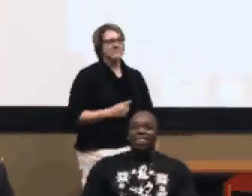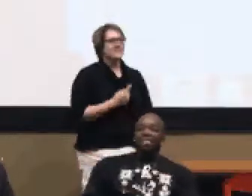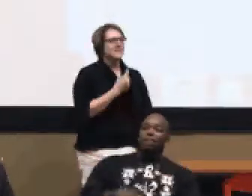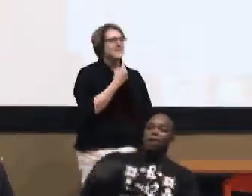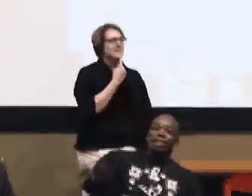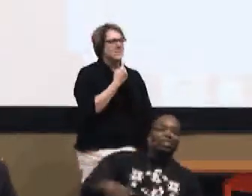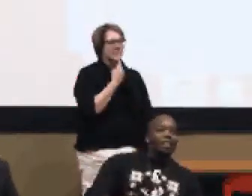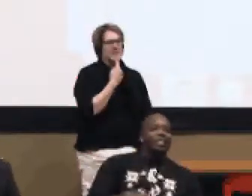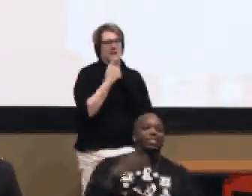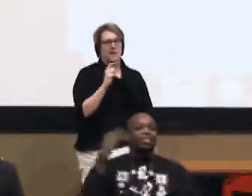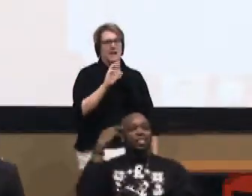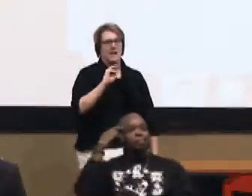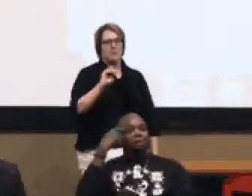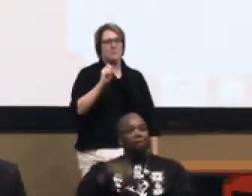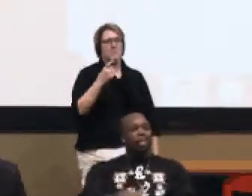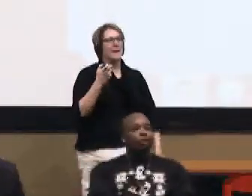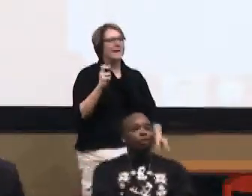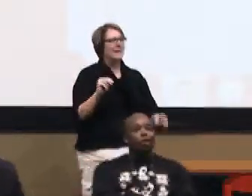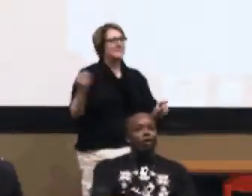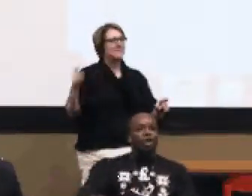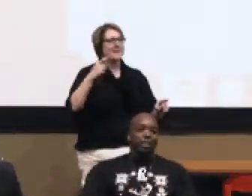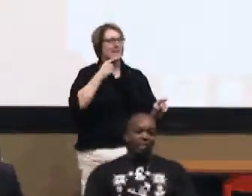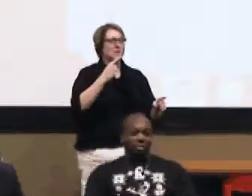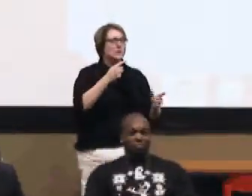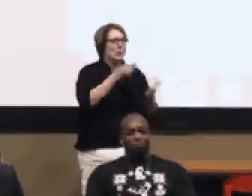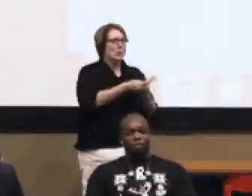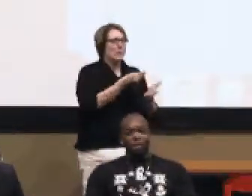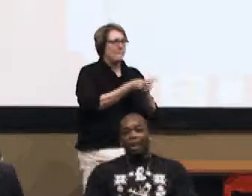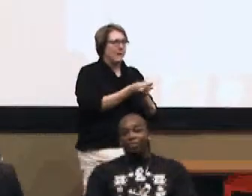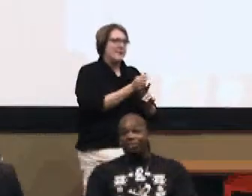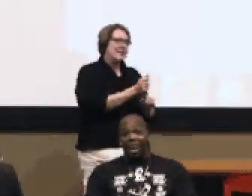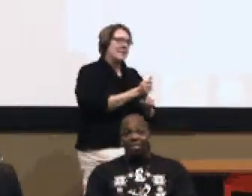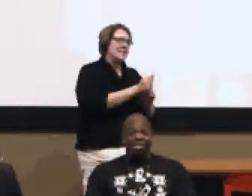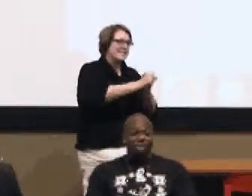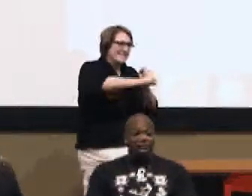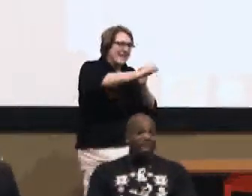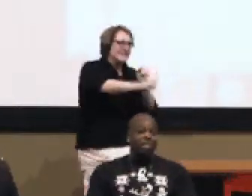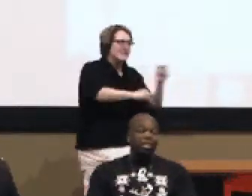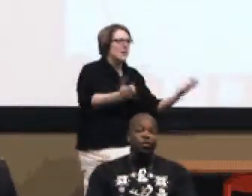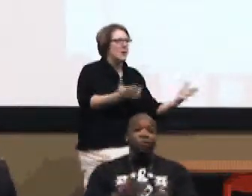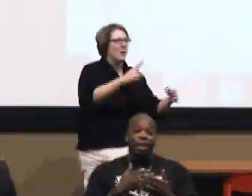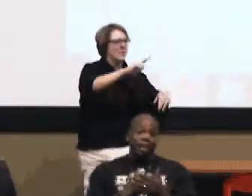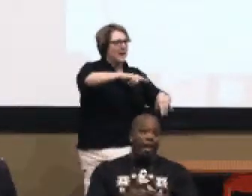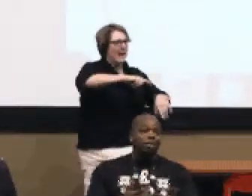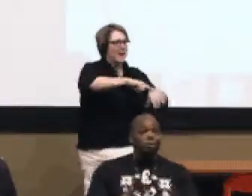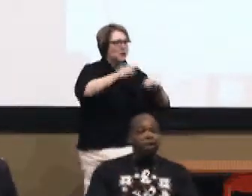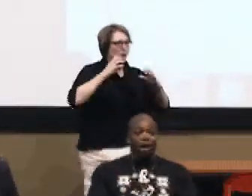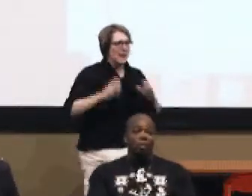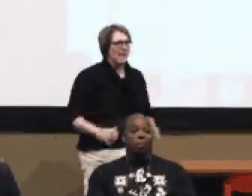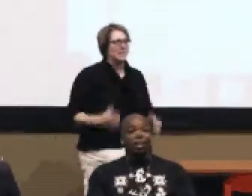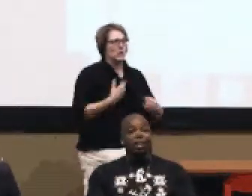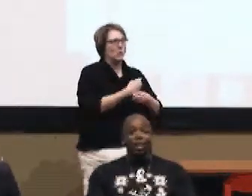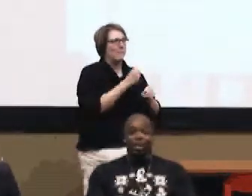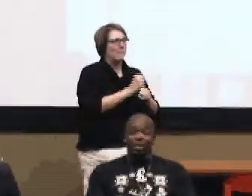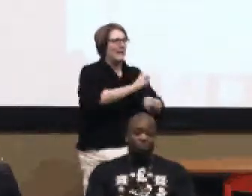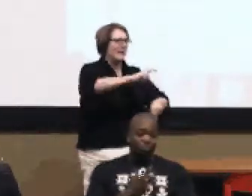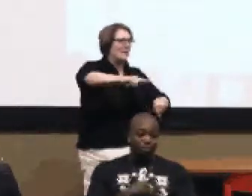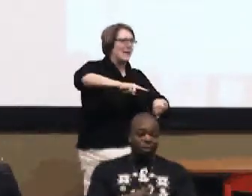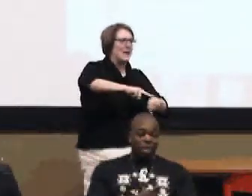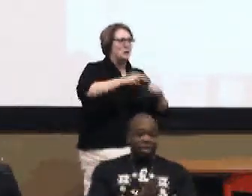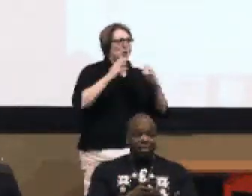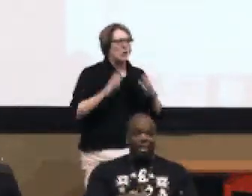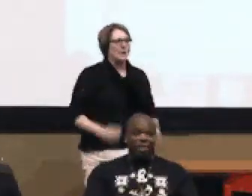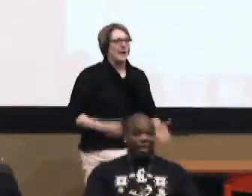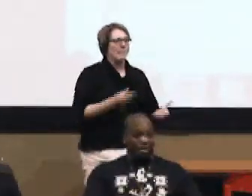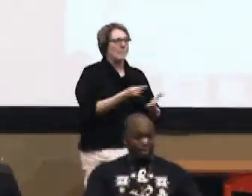Seriously, like Megan said, your money goes long here. You have national clients and you make national client money, you